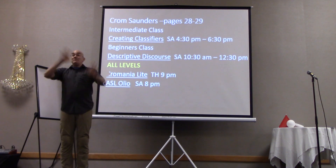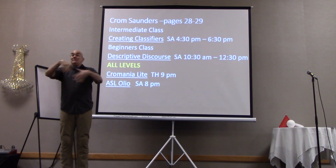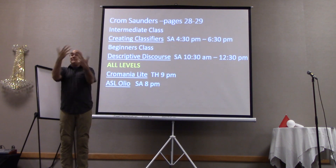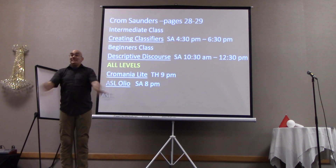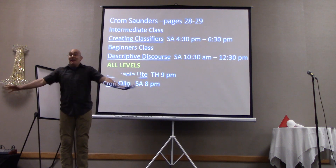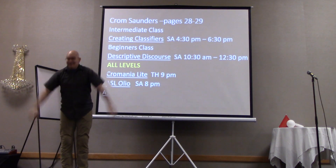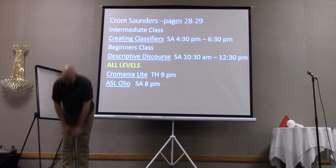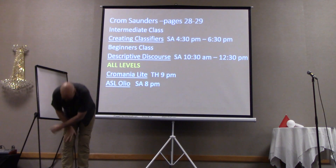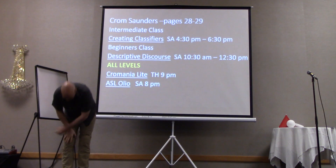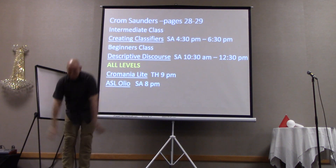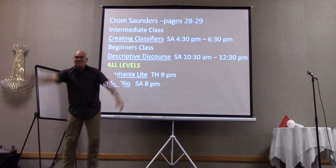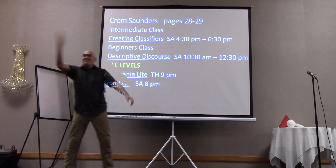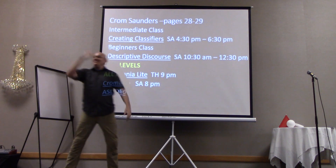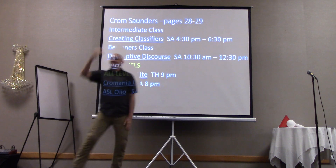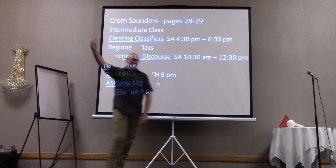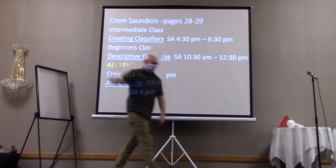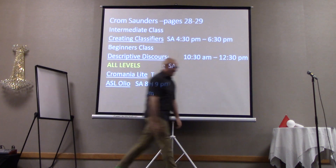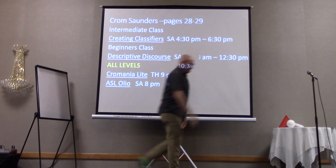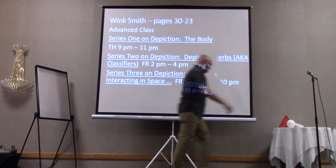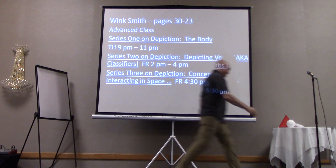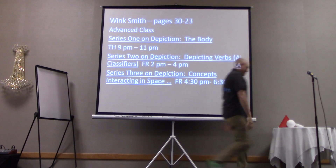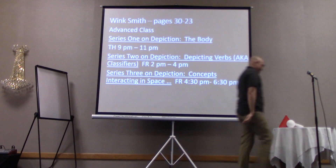your enjoyment. And I'm done.